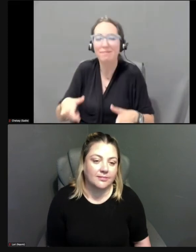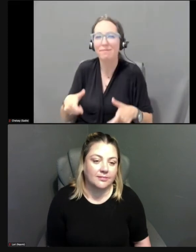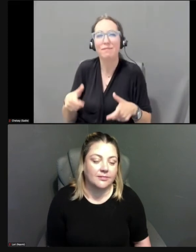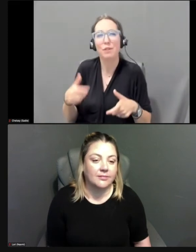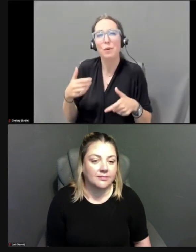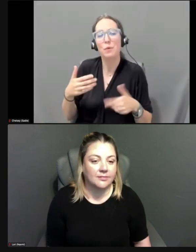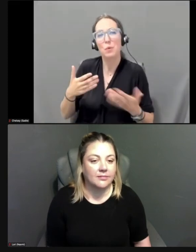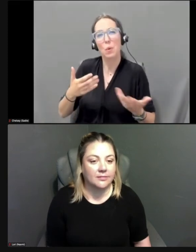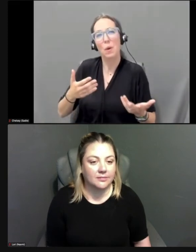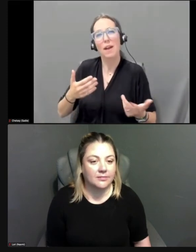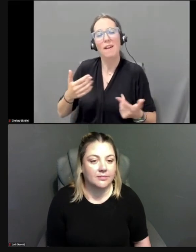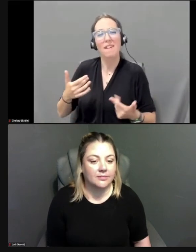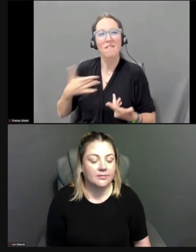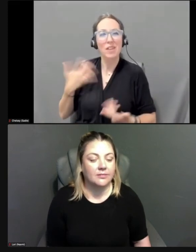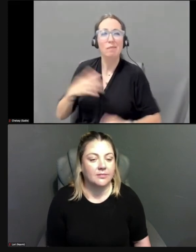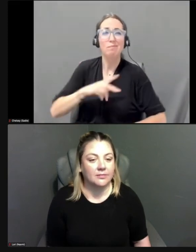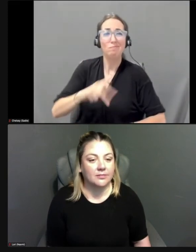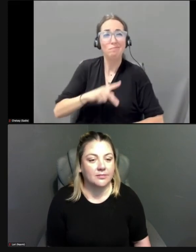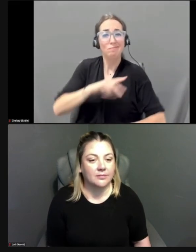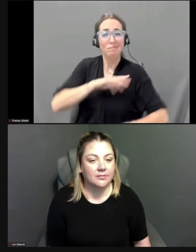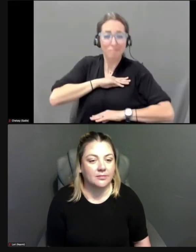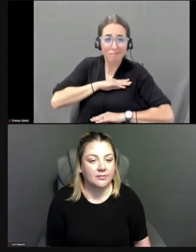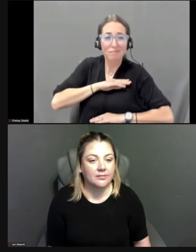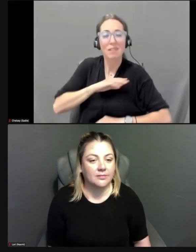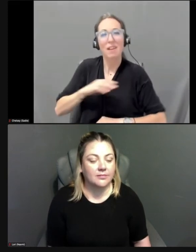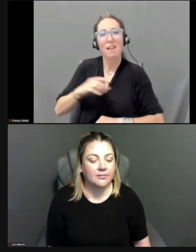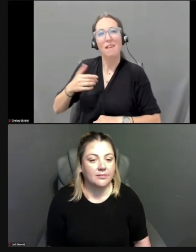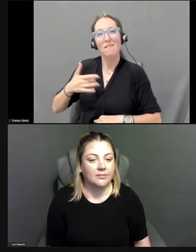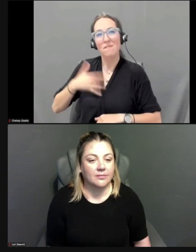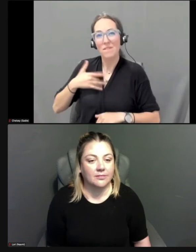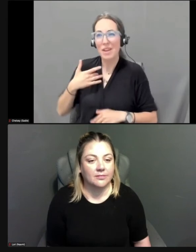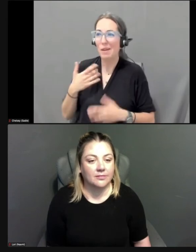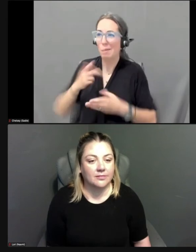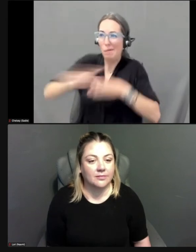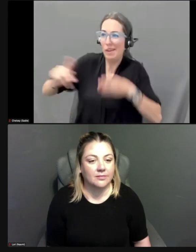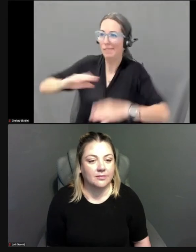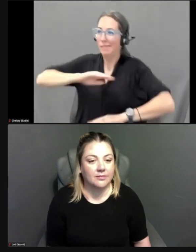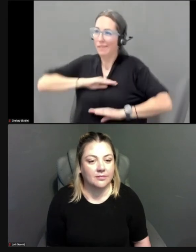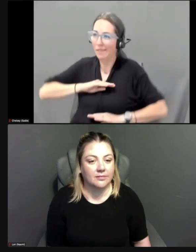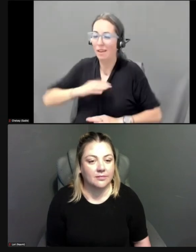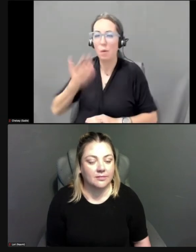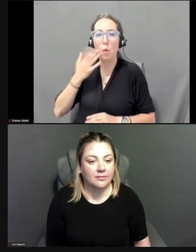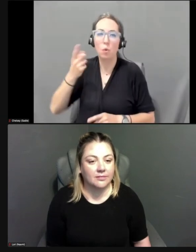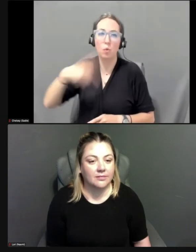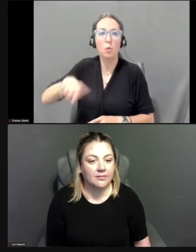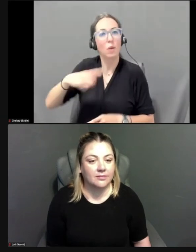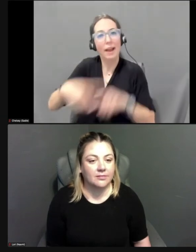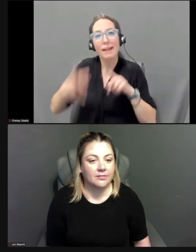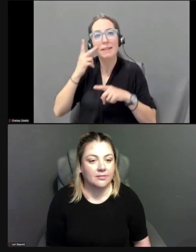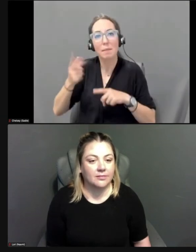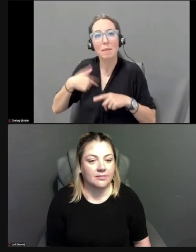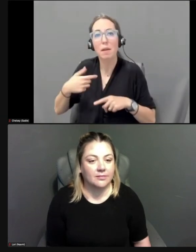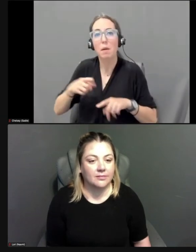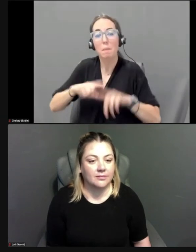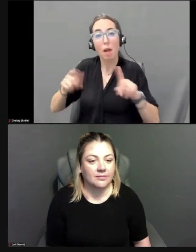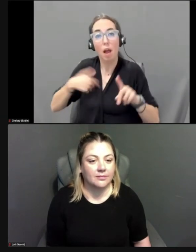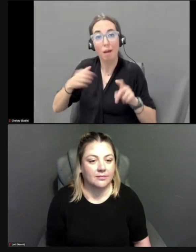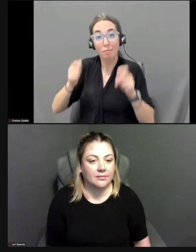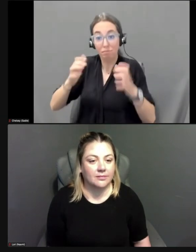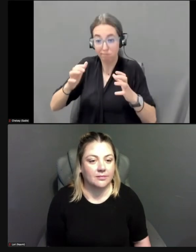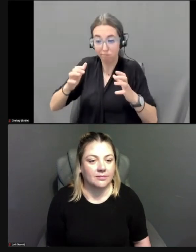and a societal level. And I know y'all can't see me, but I'm doing hand signals of circles that are expanding.